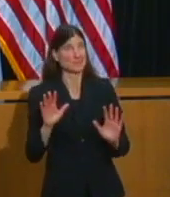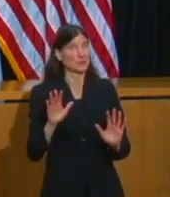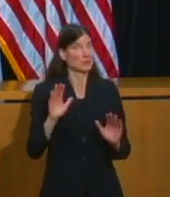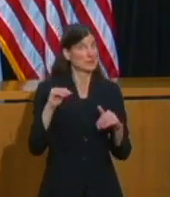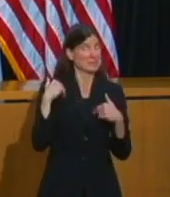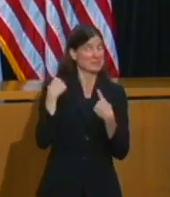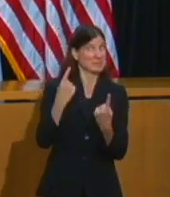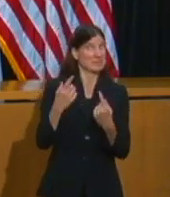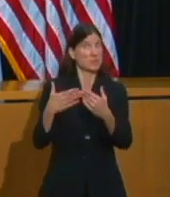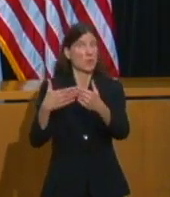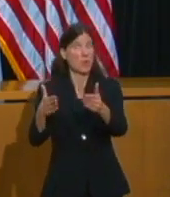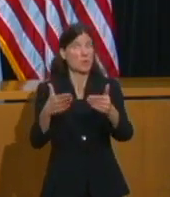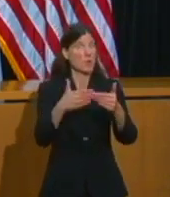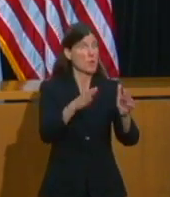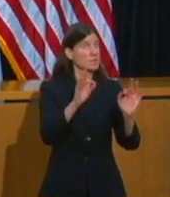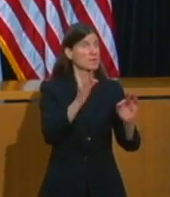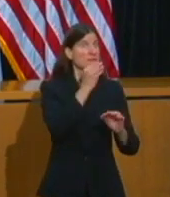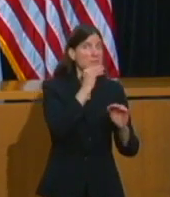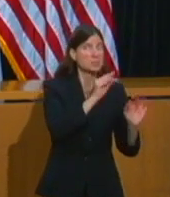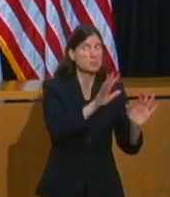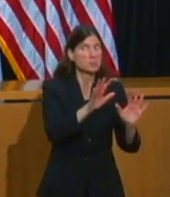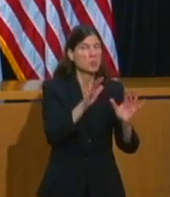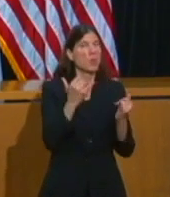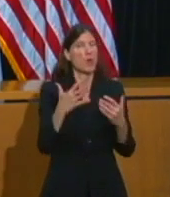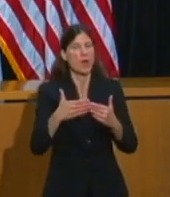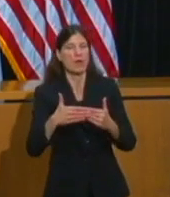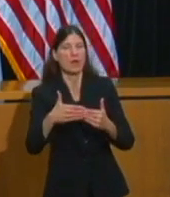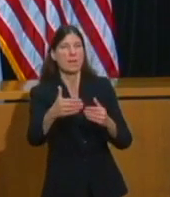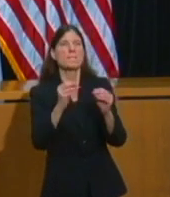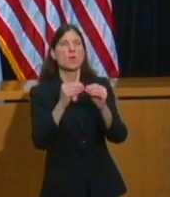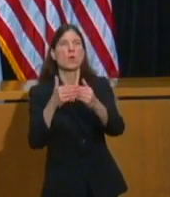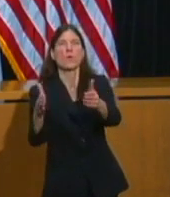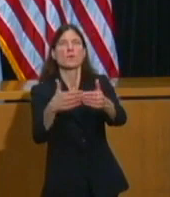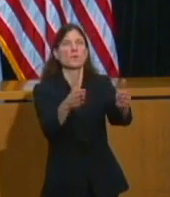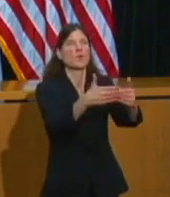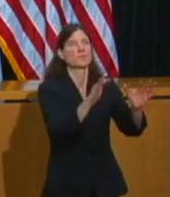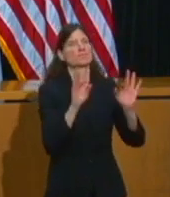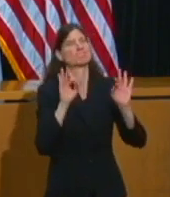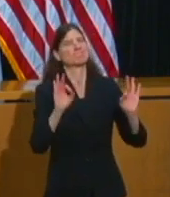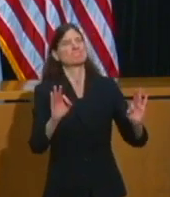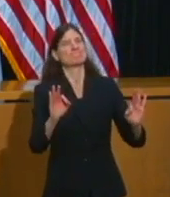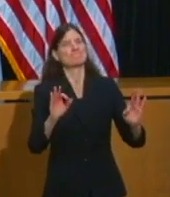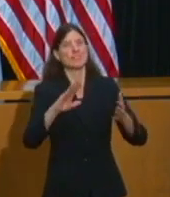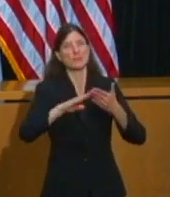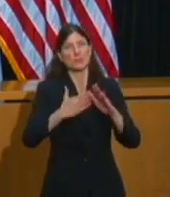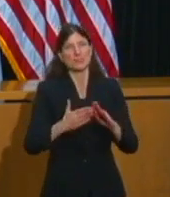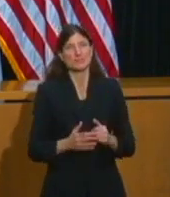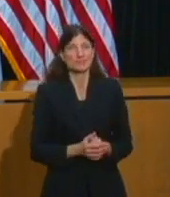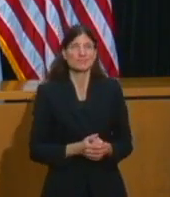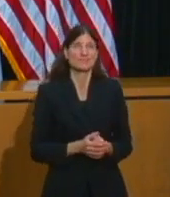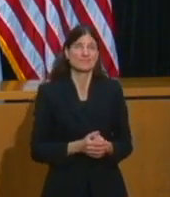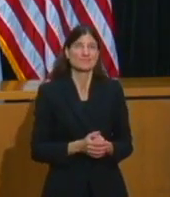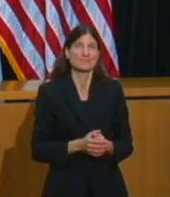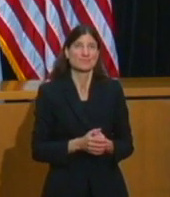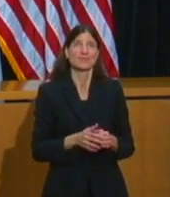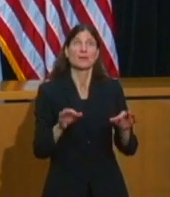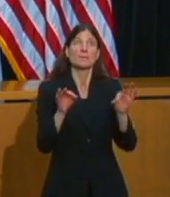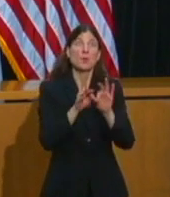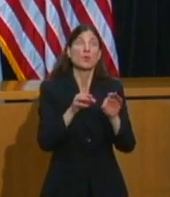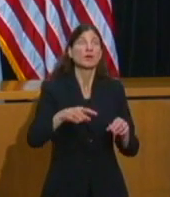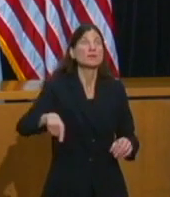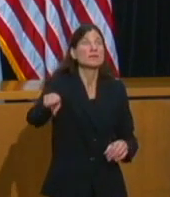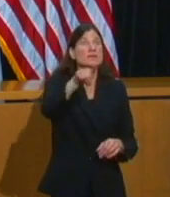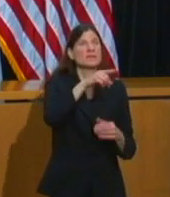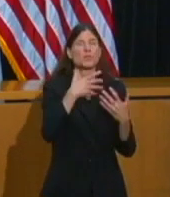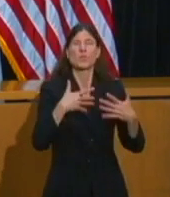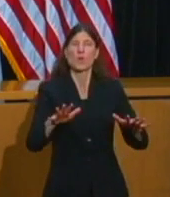active participants in this process, and we look forward to their continued partnership in preventing the spread of COVID-19 and helping